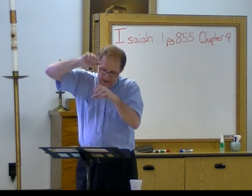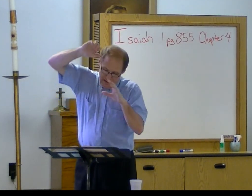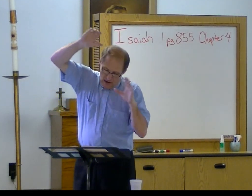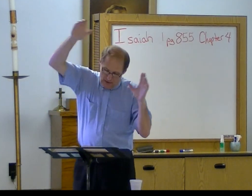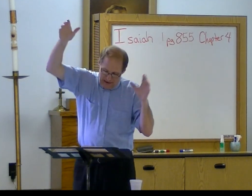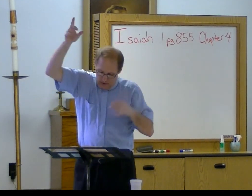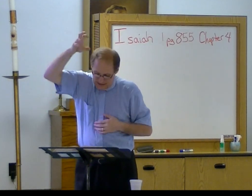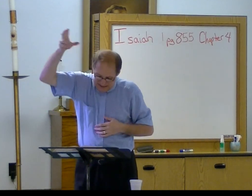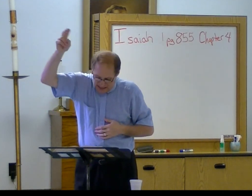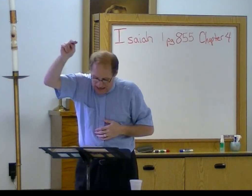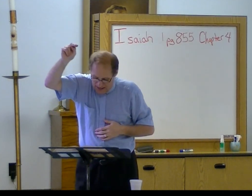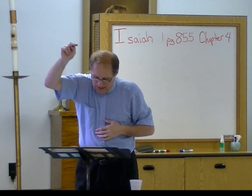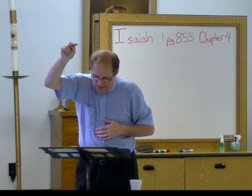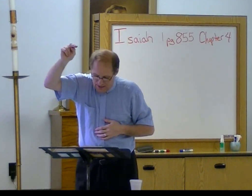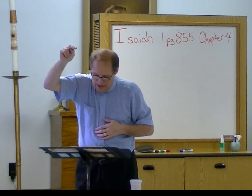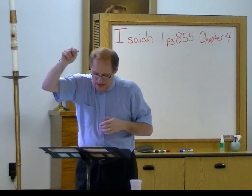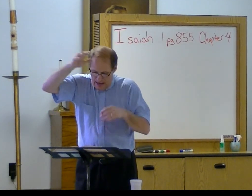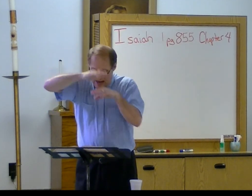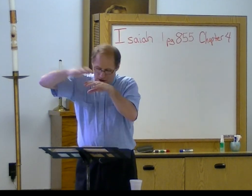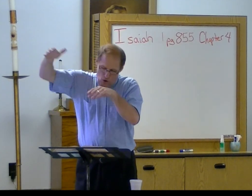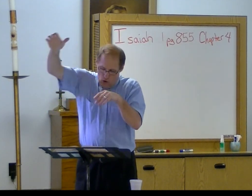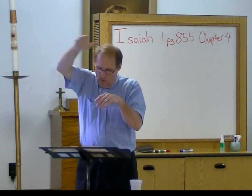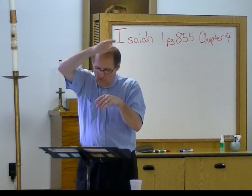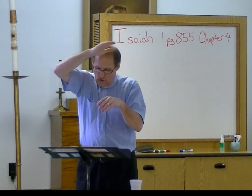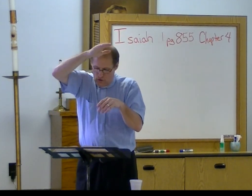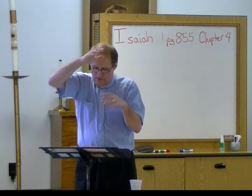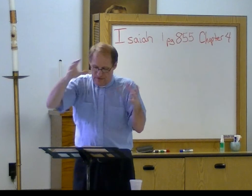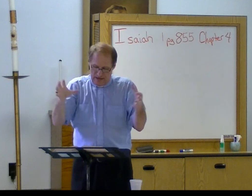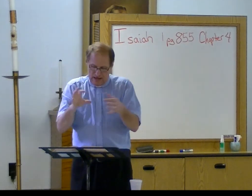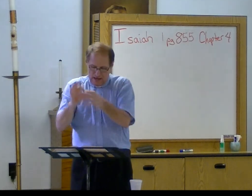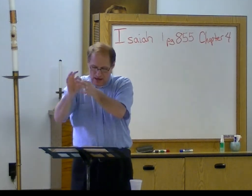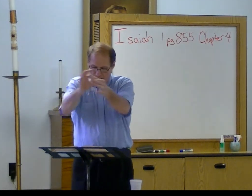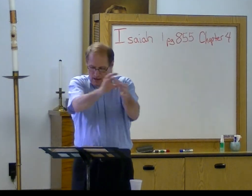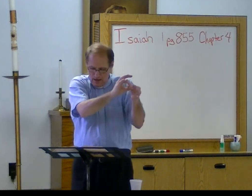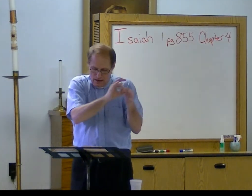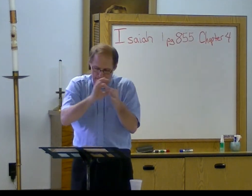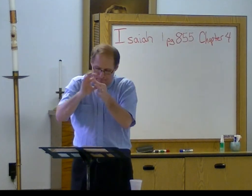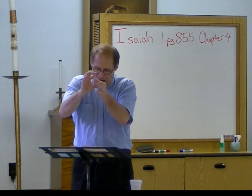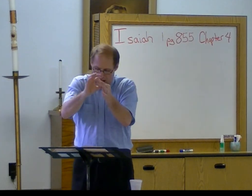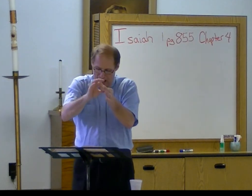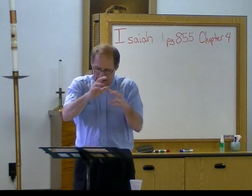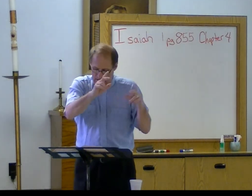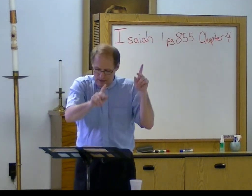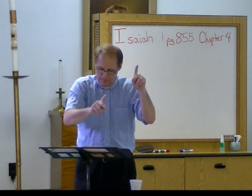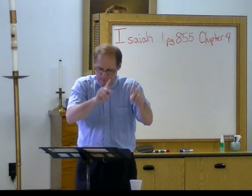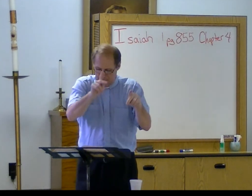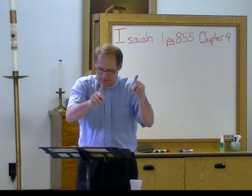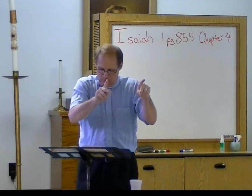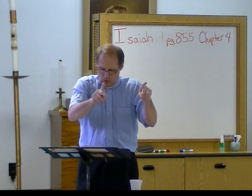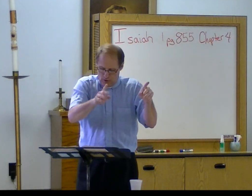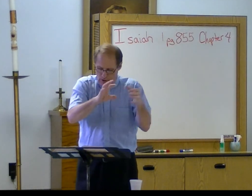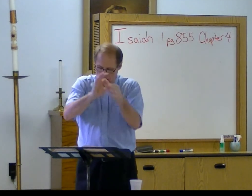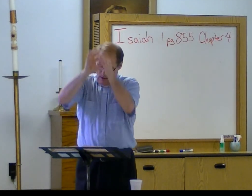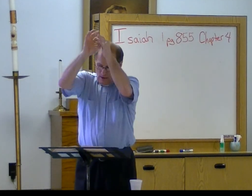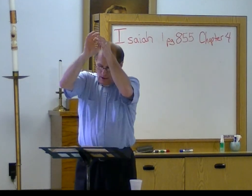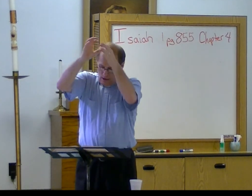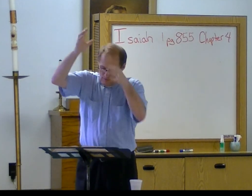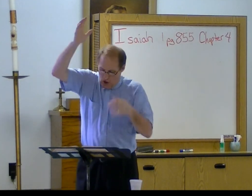be on Mount Zion and over the combined people of